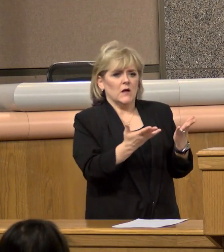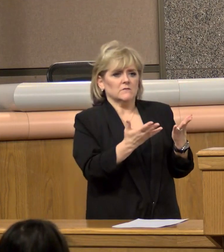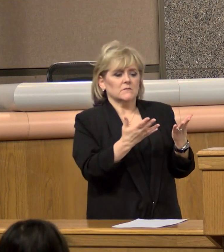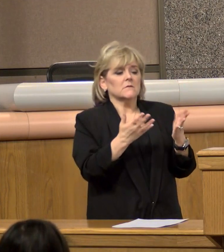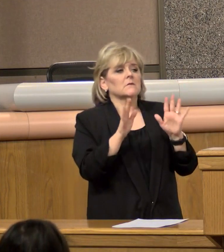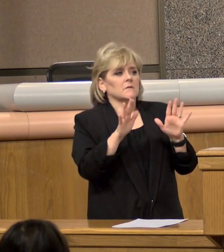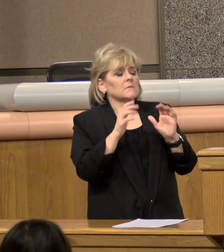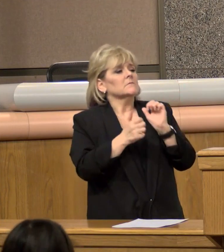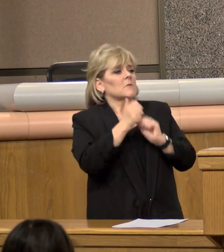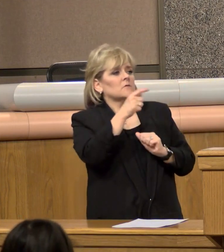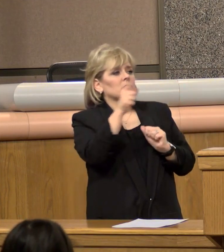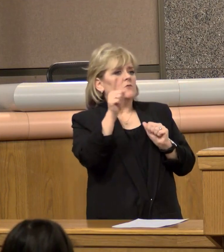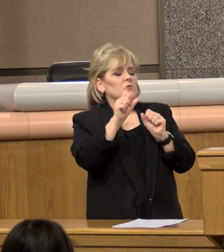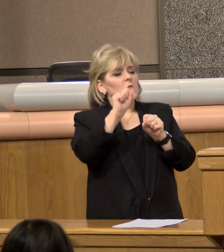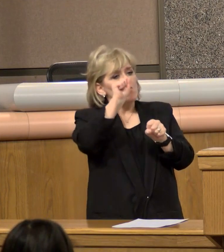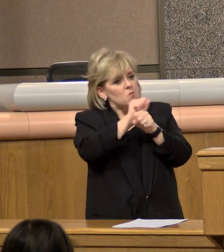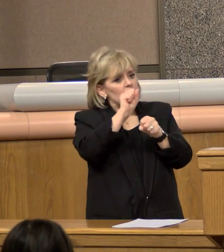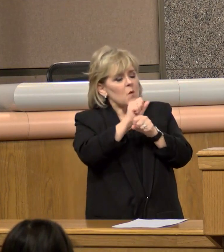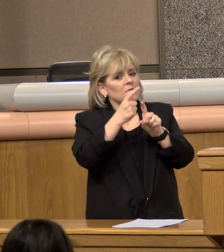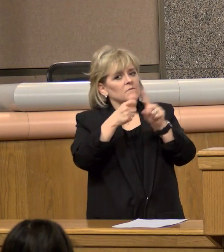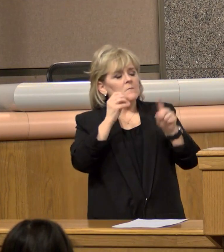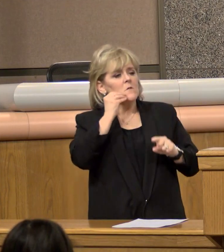a, do our work, a way to do our work on the phone.